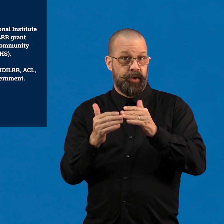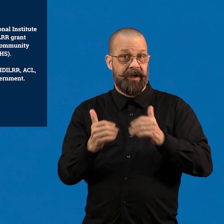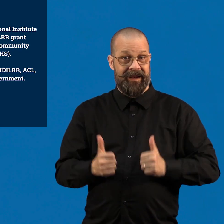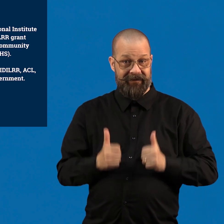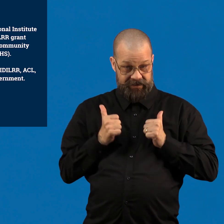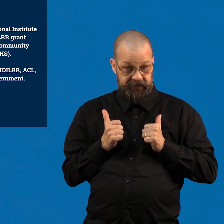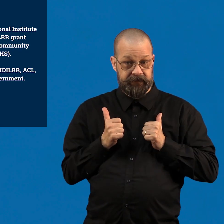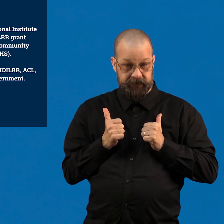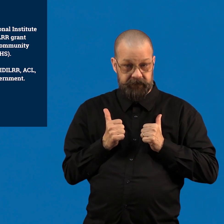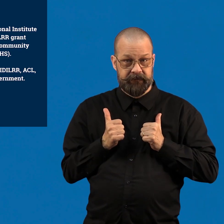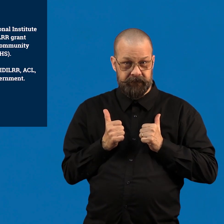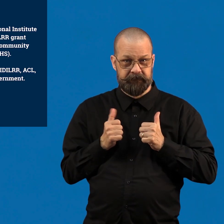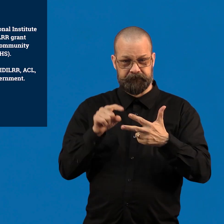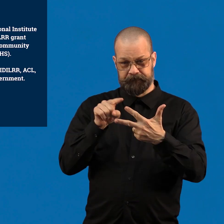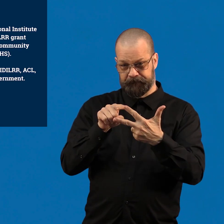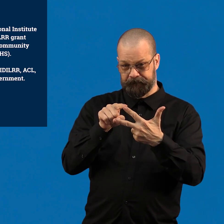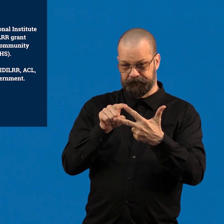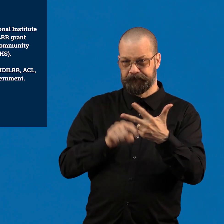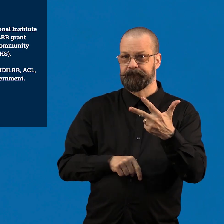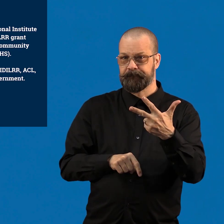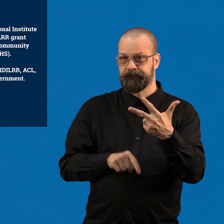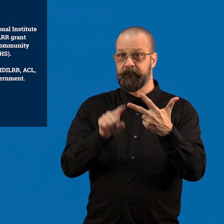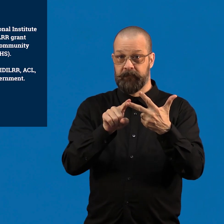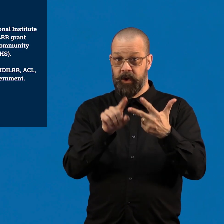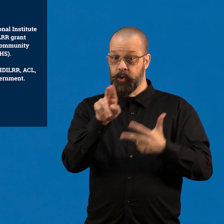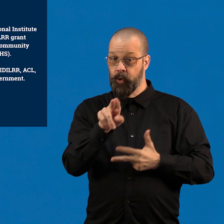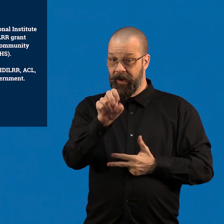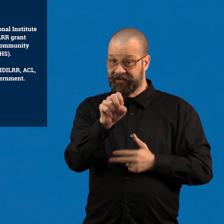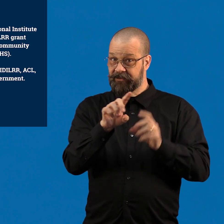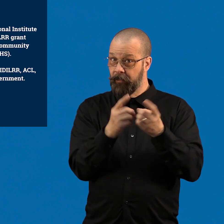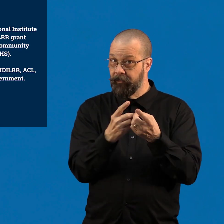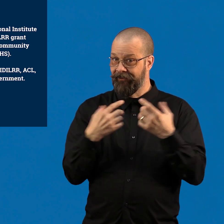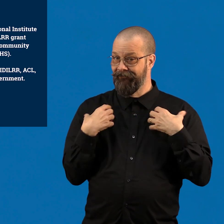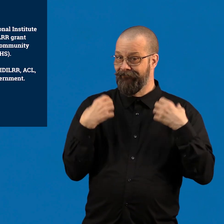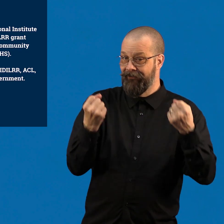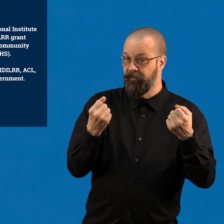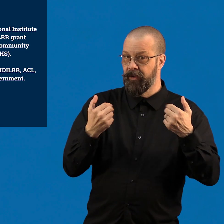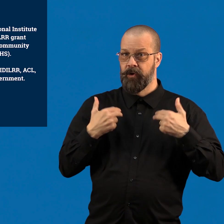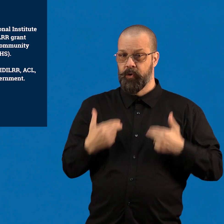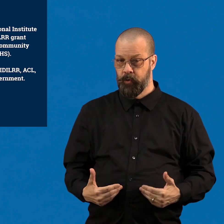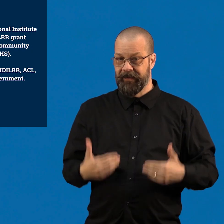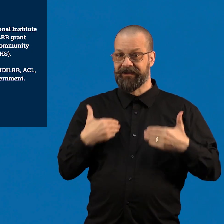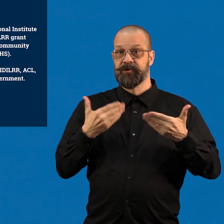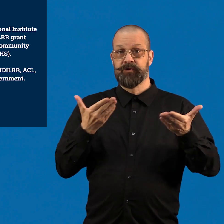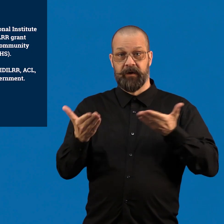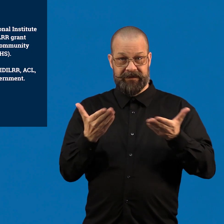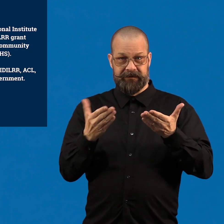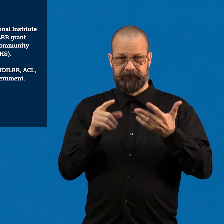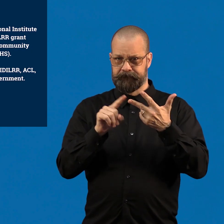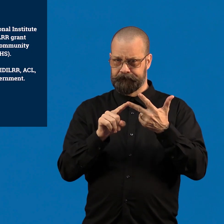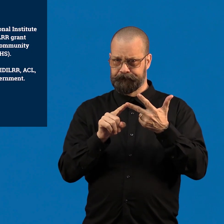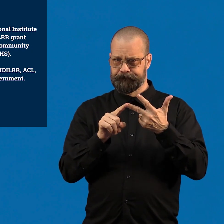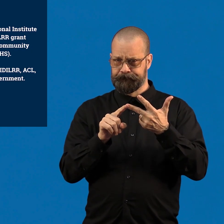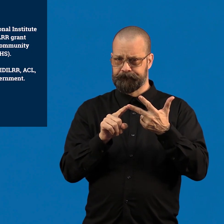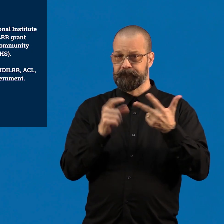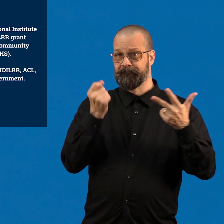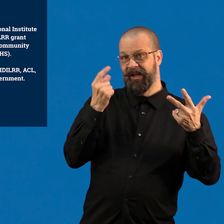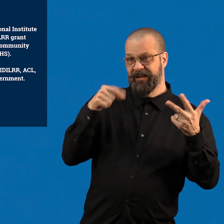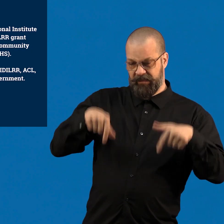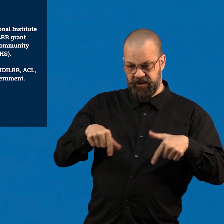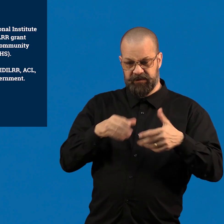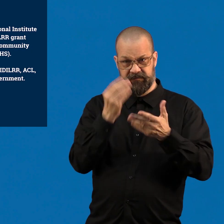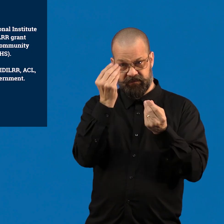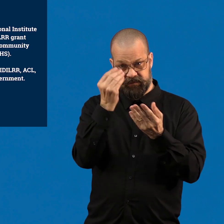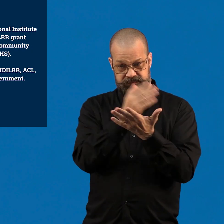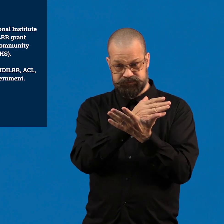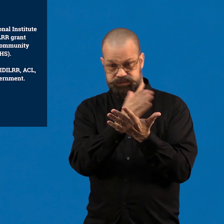NIDLR is a center within the Administration for Community Living, ACL, U.S. Department of Health and Human Services, HHS. The contents